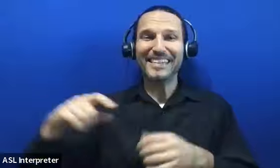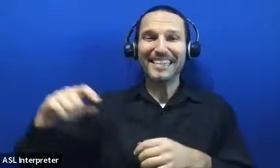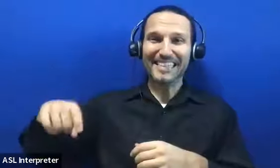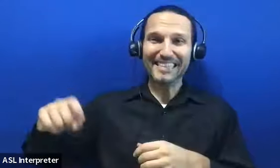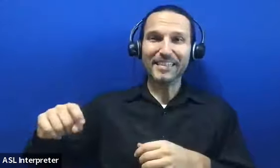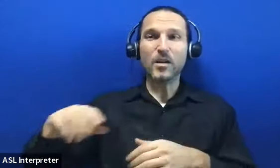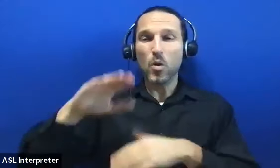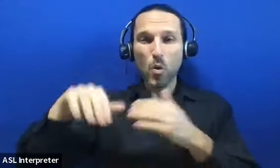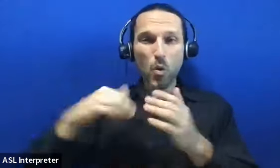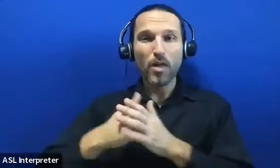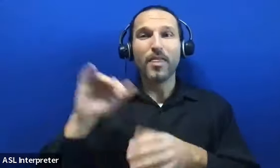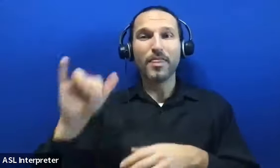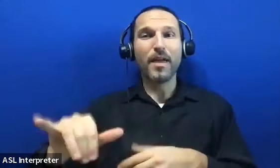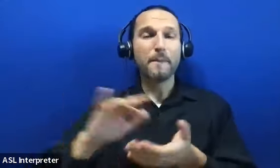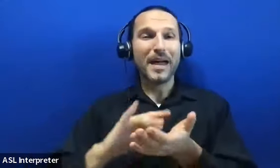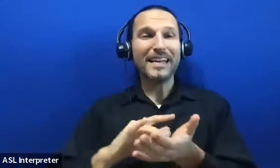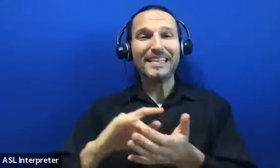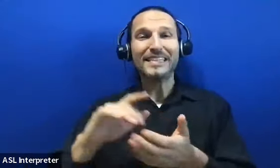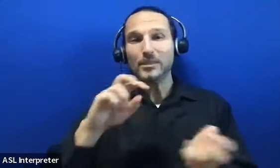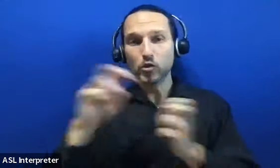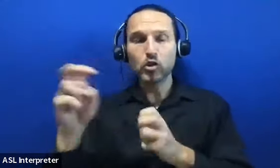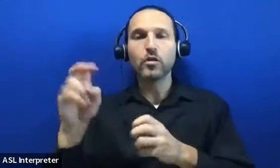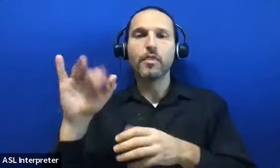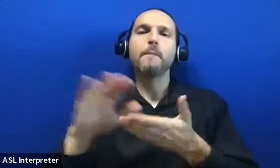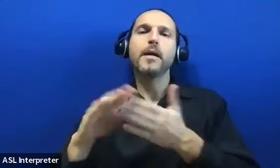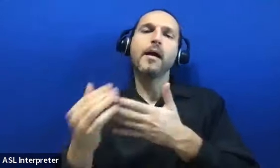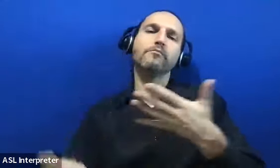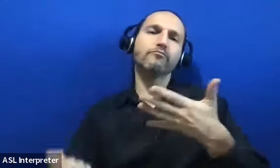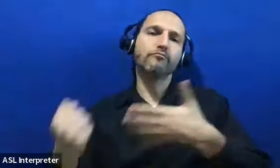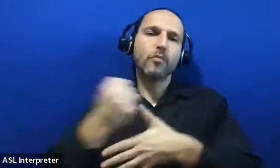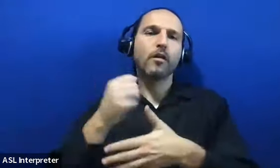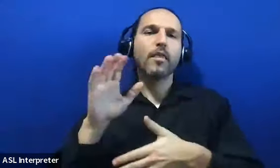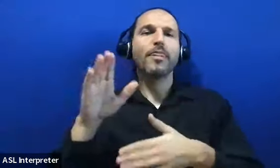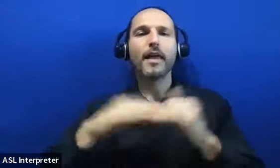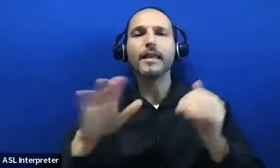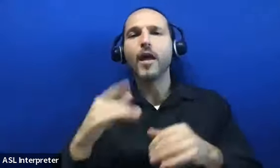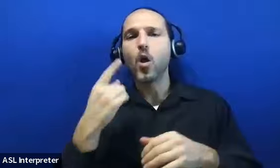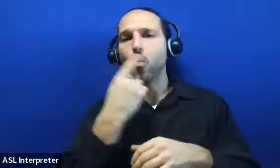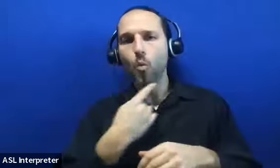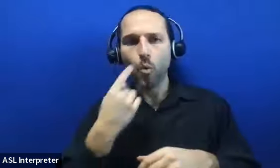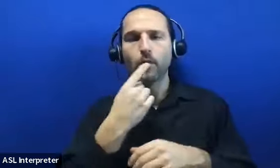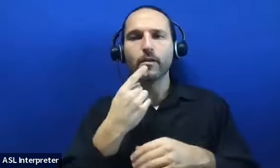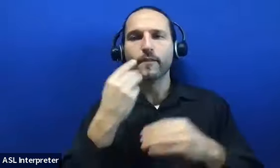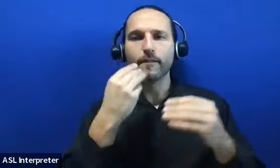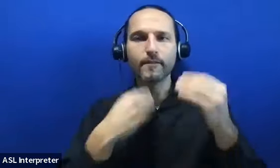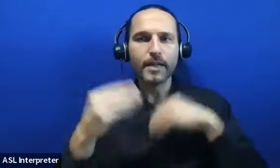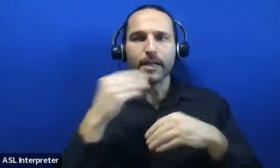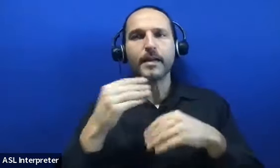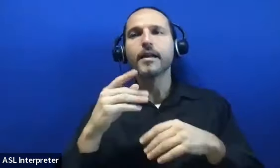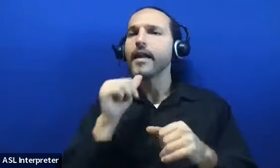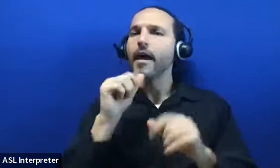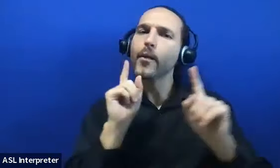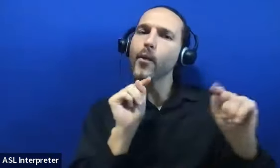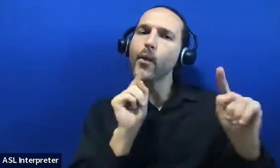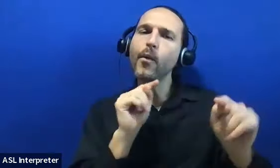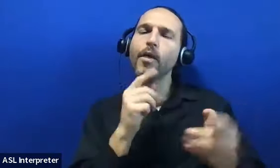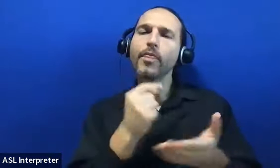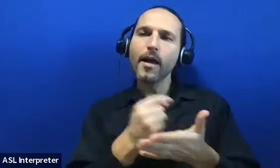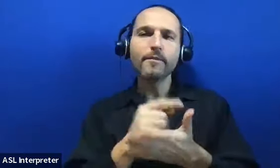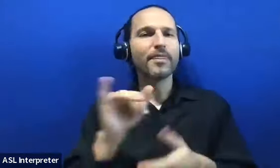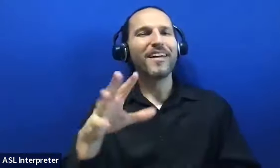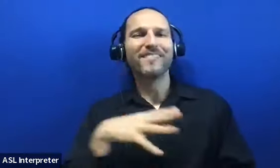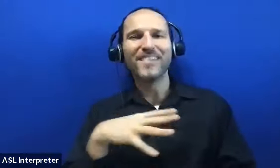all of those medical issues may take priority over working on their oral feeding, right? And seeking out therapy, and that's okay. There